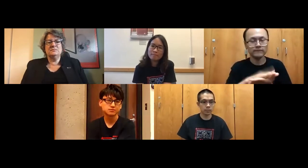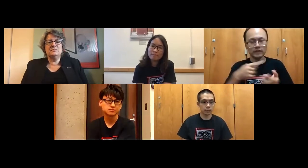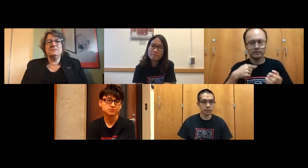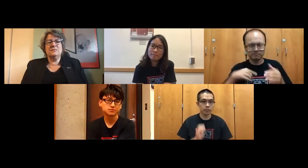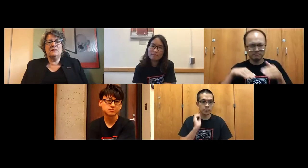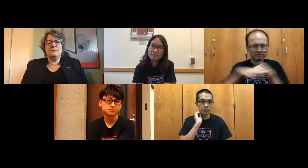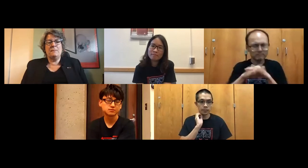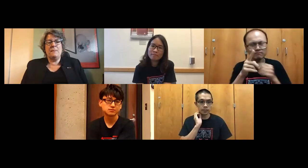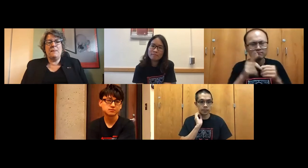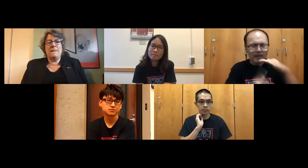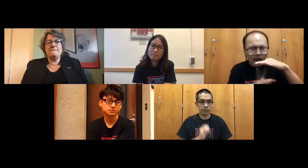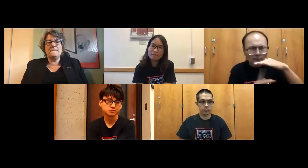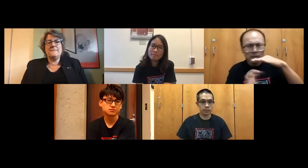And I went to the deaf school